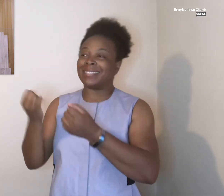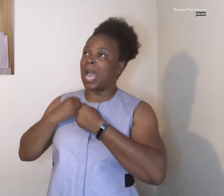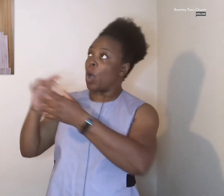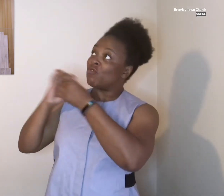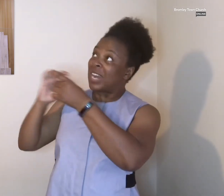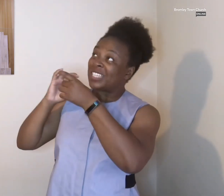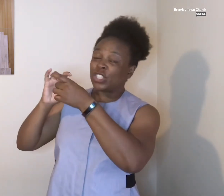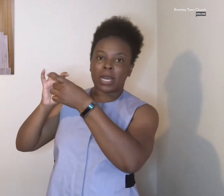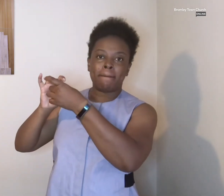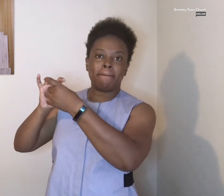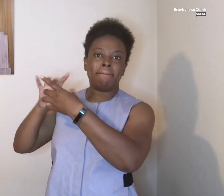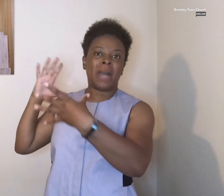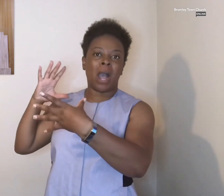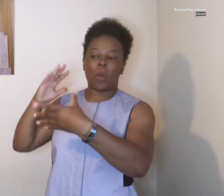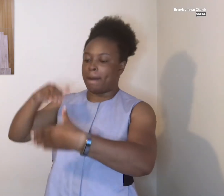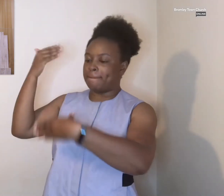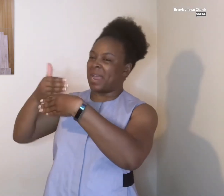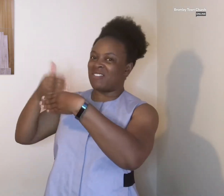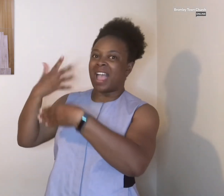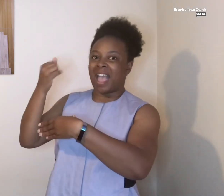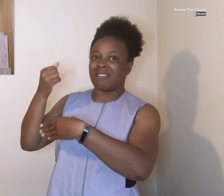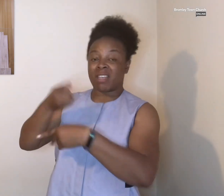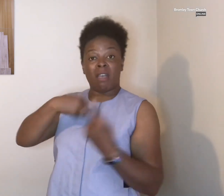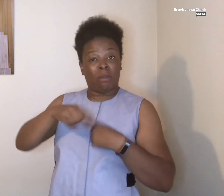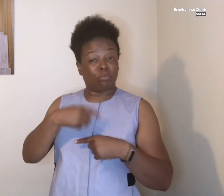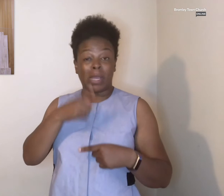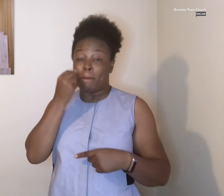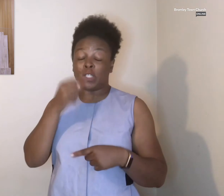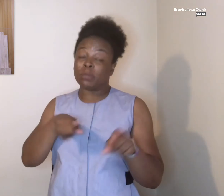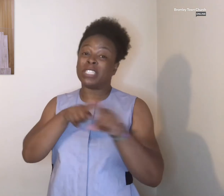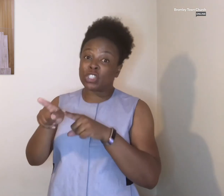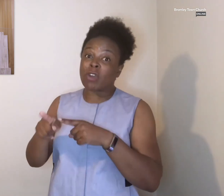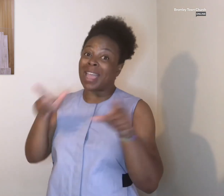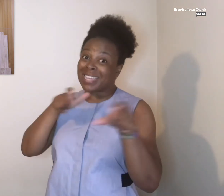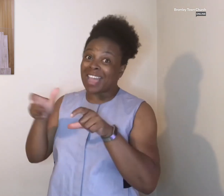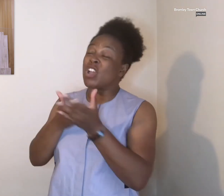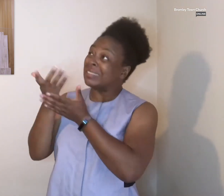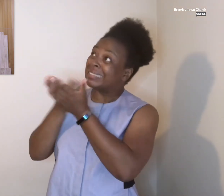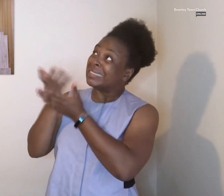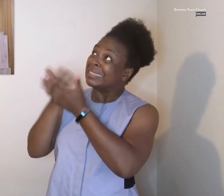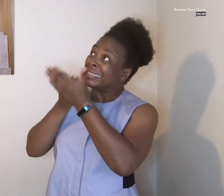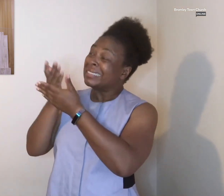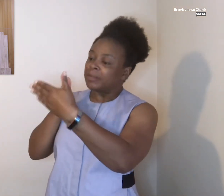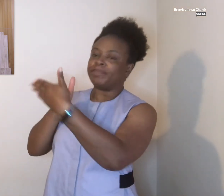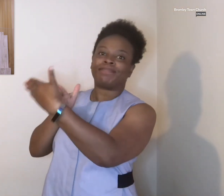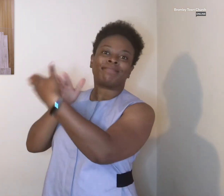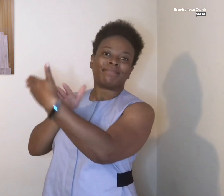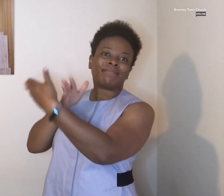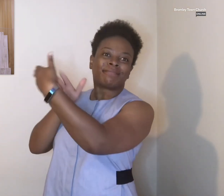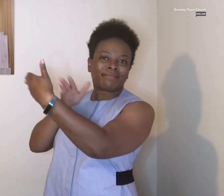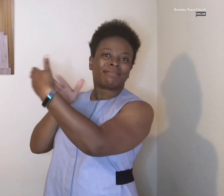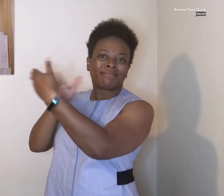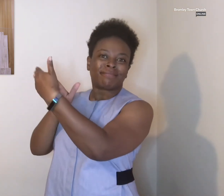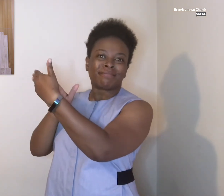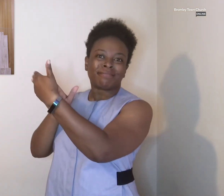a barrier. Now, you can carry on, and you can try and talk to God, and you can try and make relationship, but really the issue is, when are we going to talk